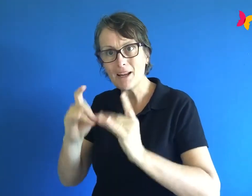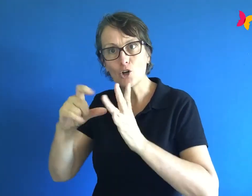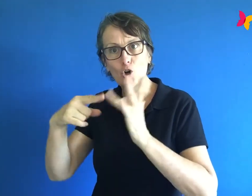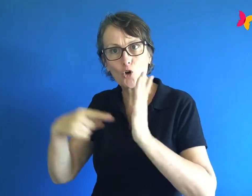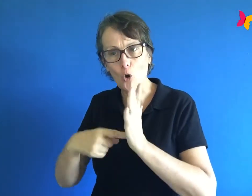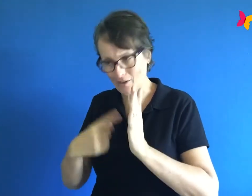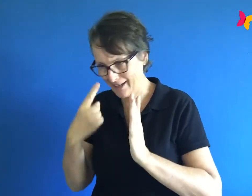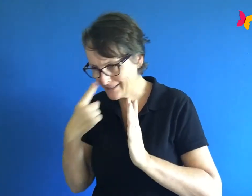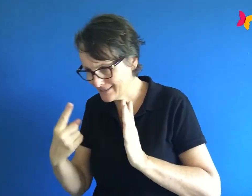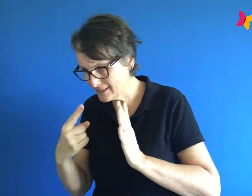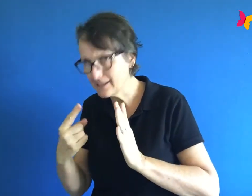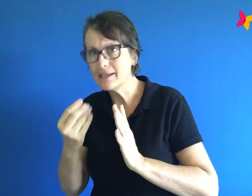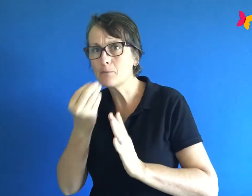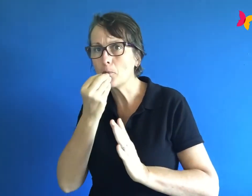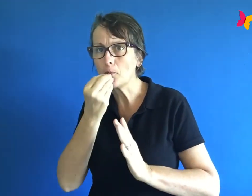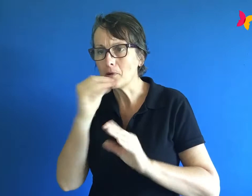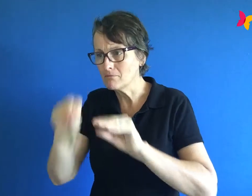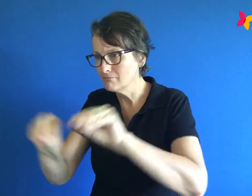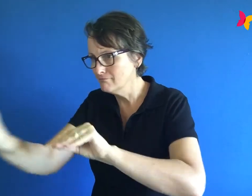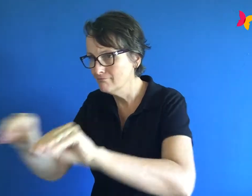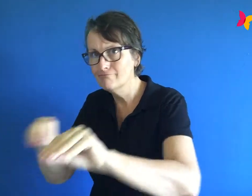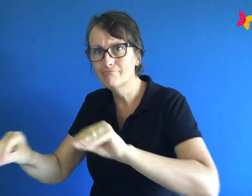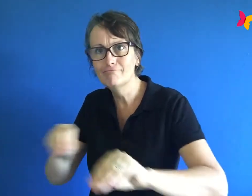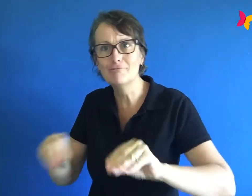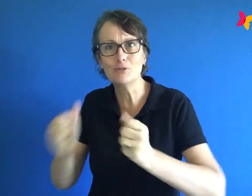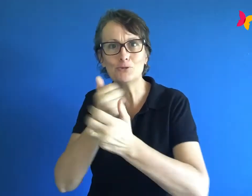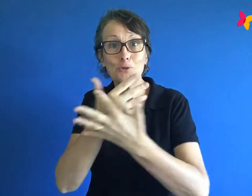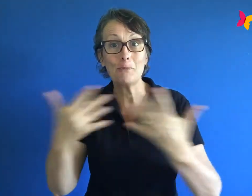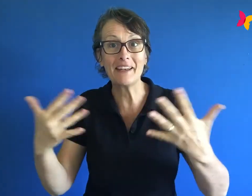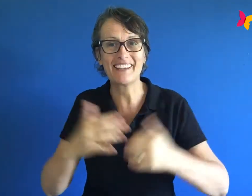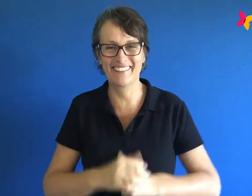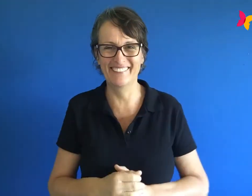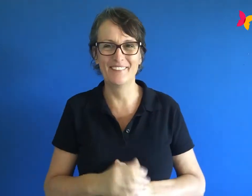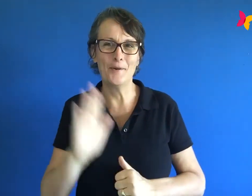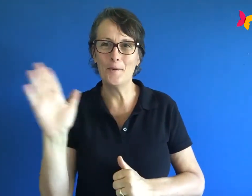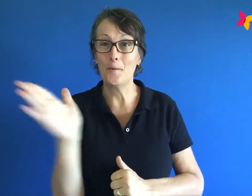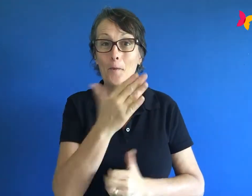Yeah, of dummies. We've all done that.